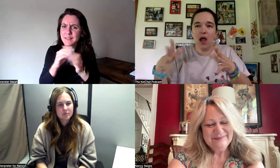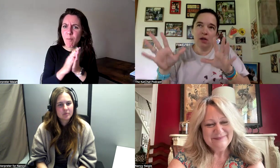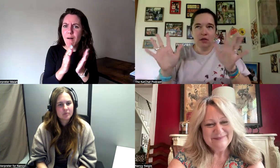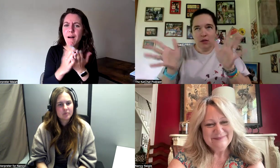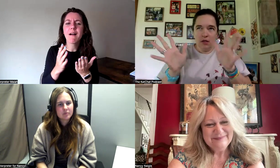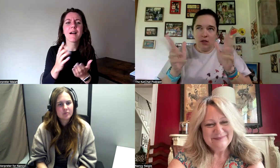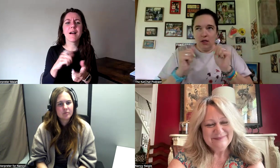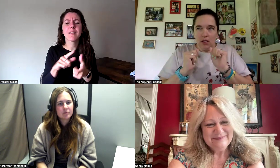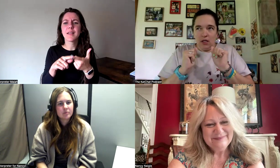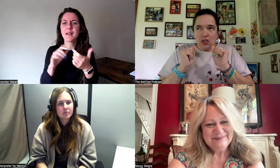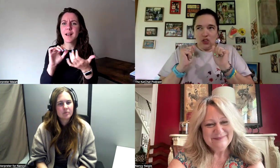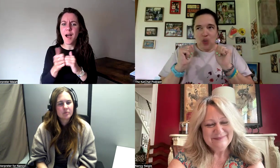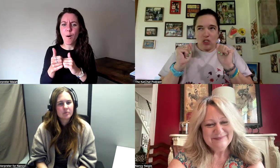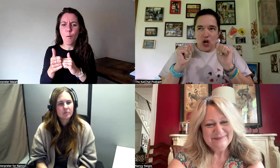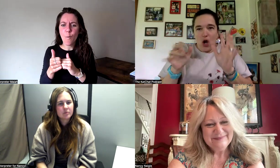with the